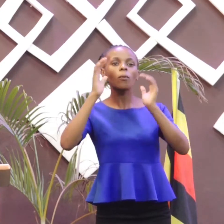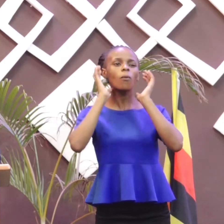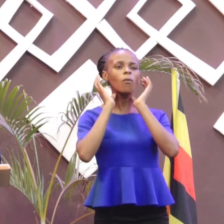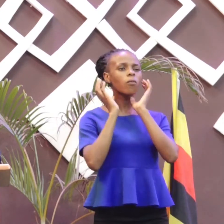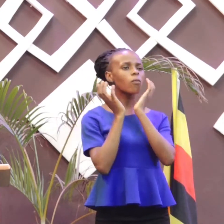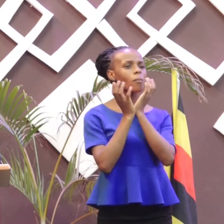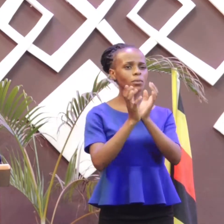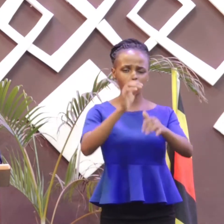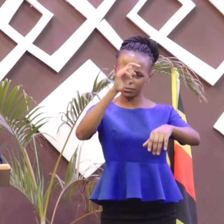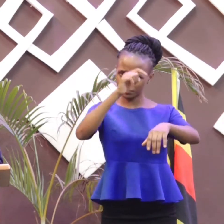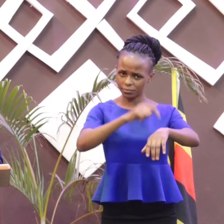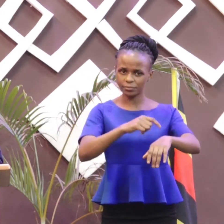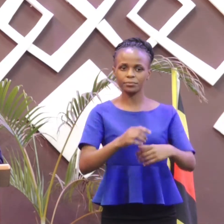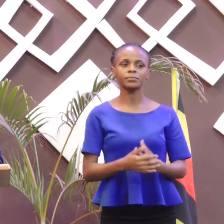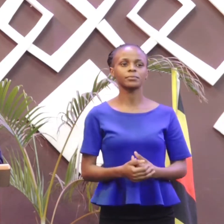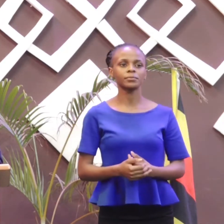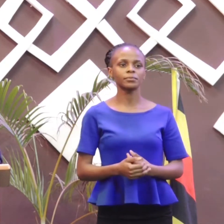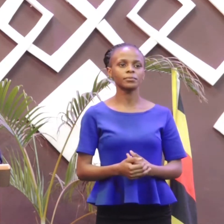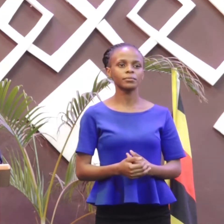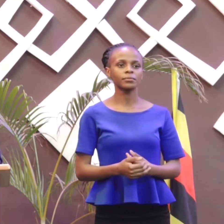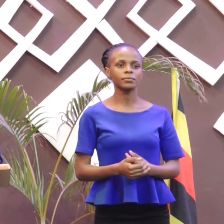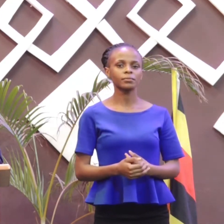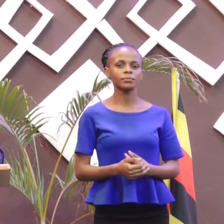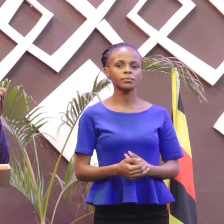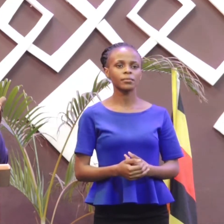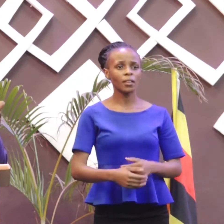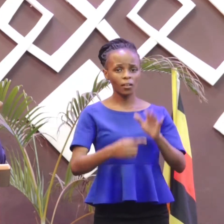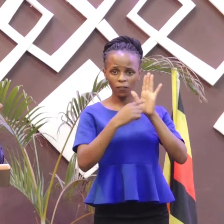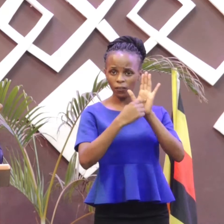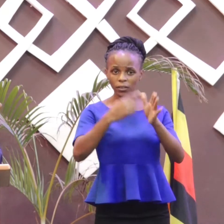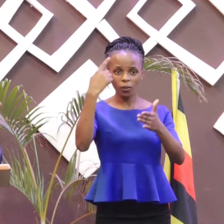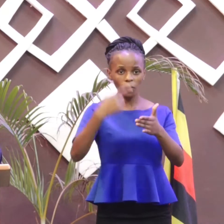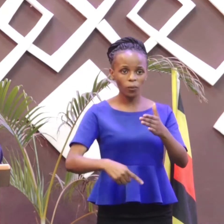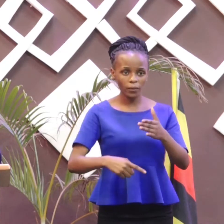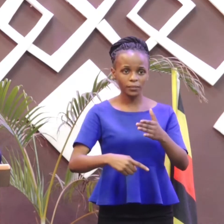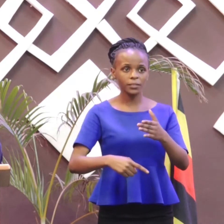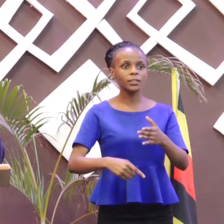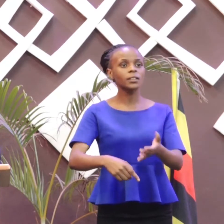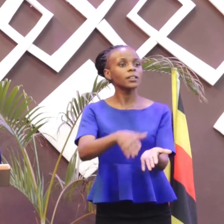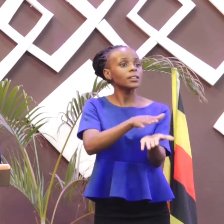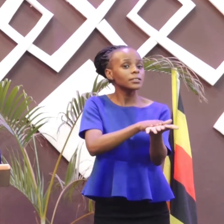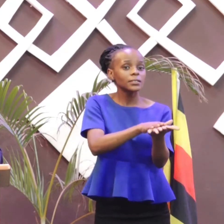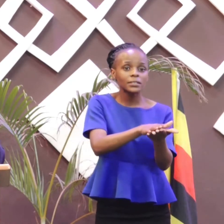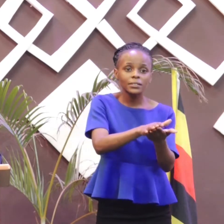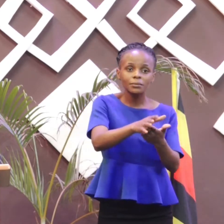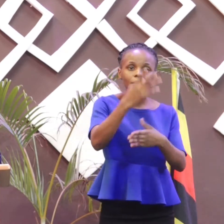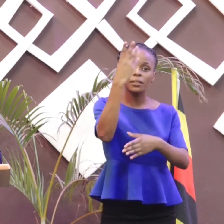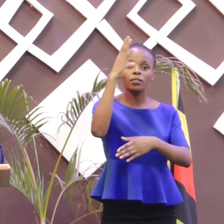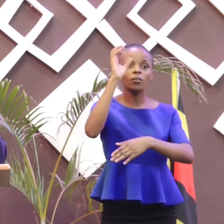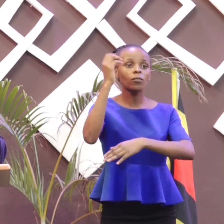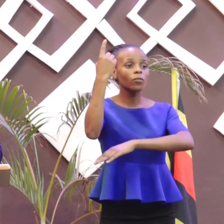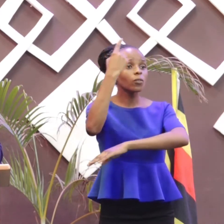waliwo ebisoomooza omulembe gwa Musa bye gwasanga. For example, they spent 40